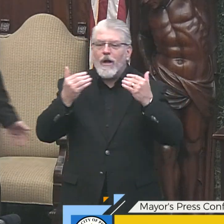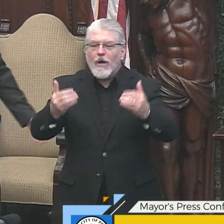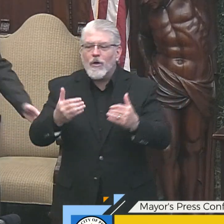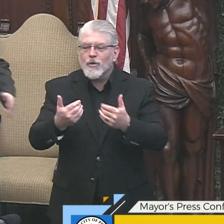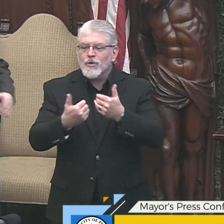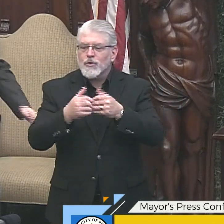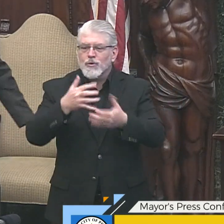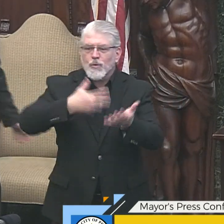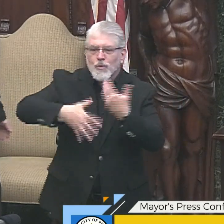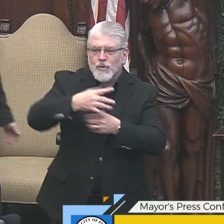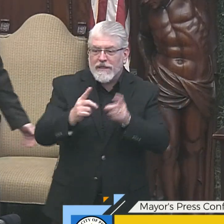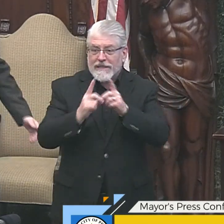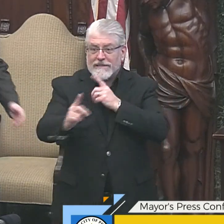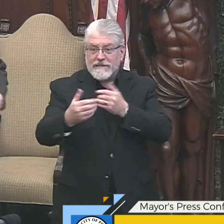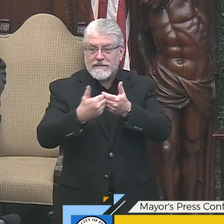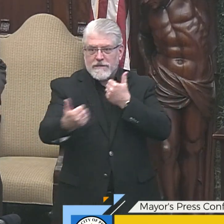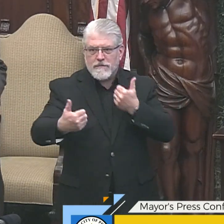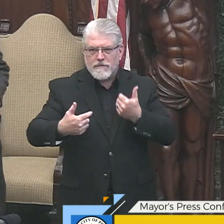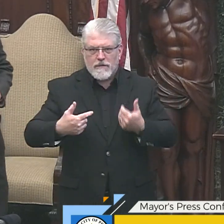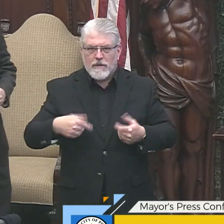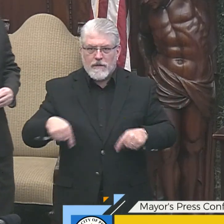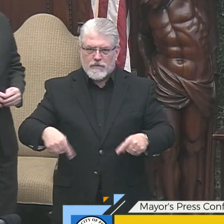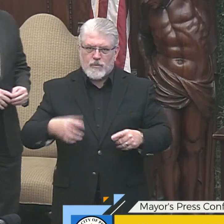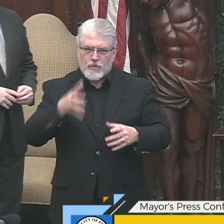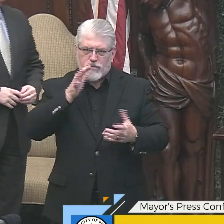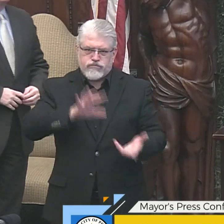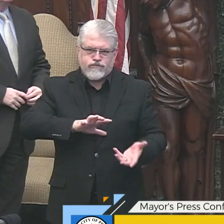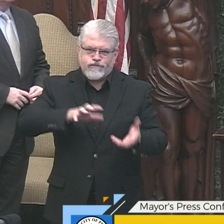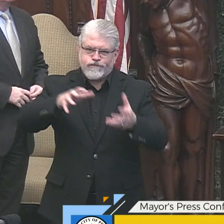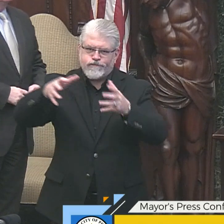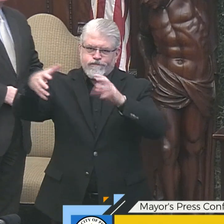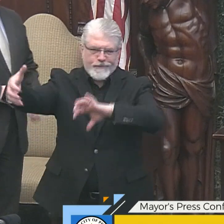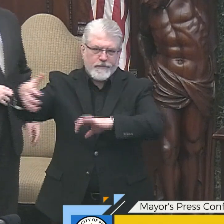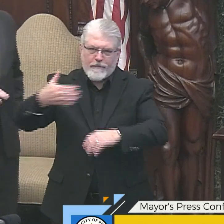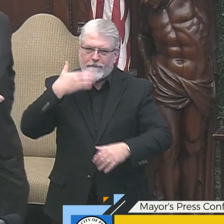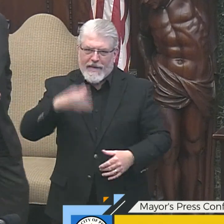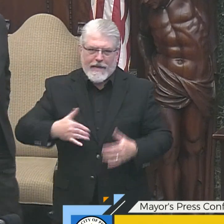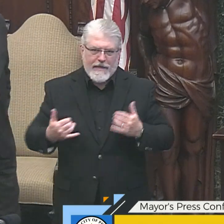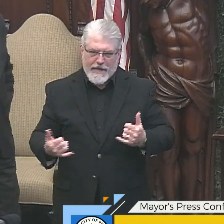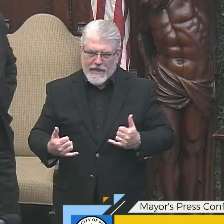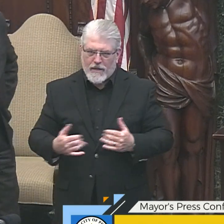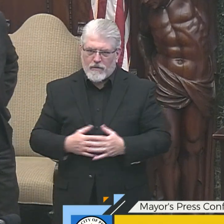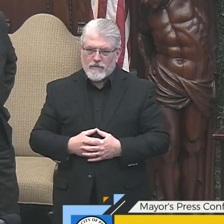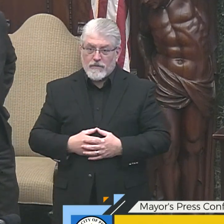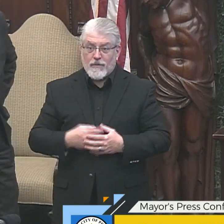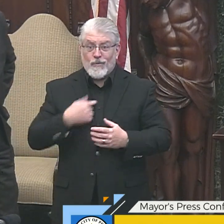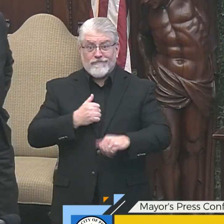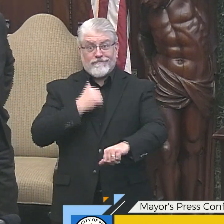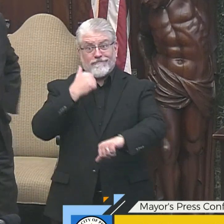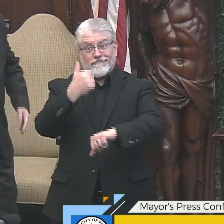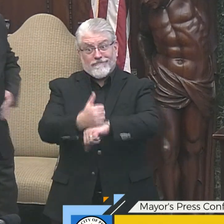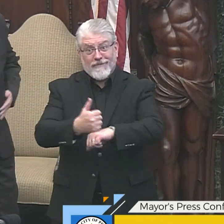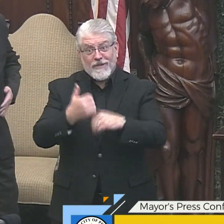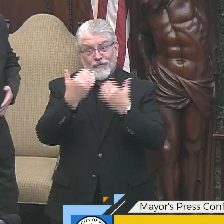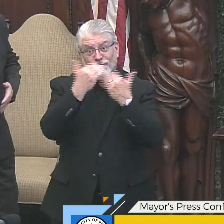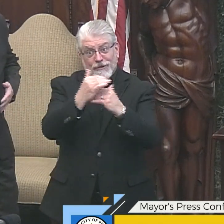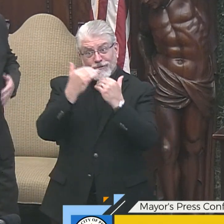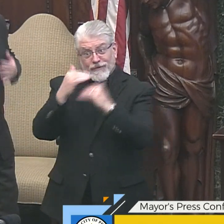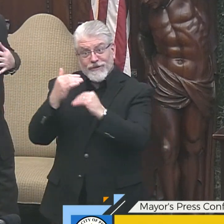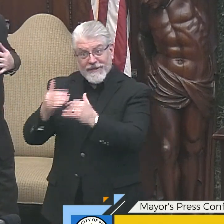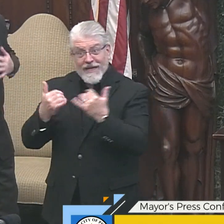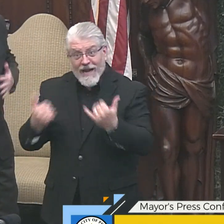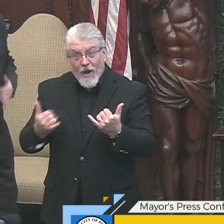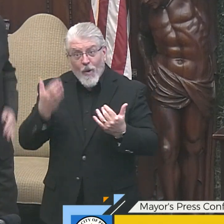happened in Korea. The reason we're taking these measures now is to try to prevent that from happening, to try to prevent it from being unchecked. The hospital